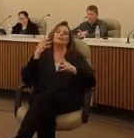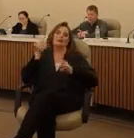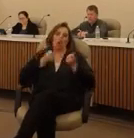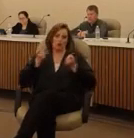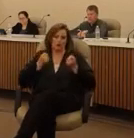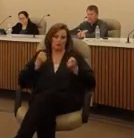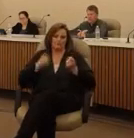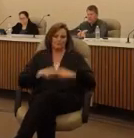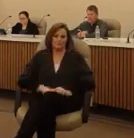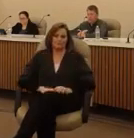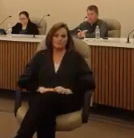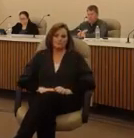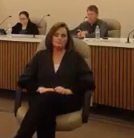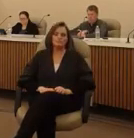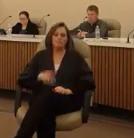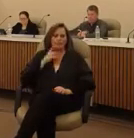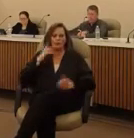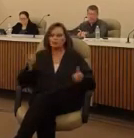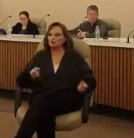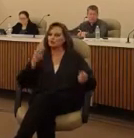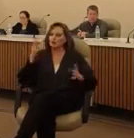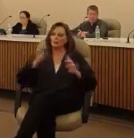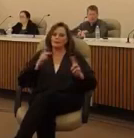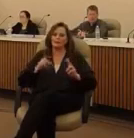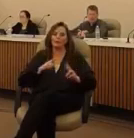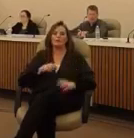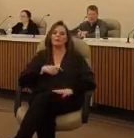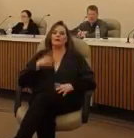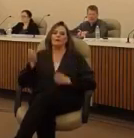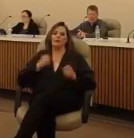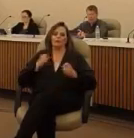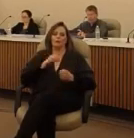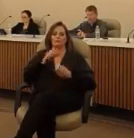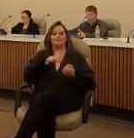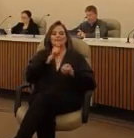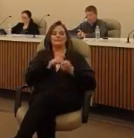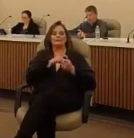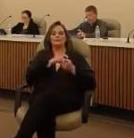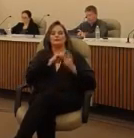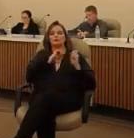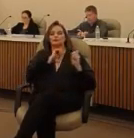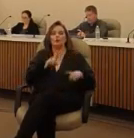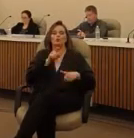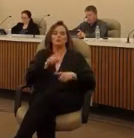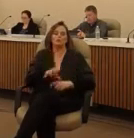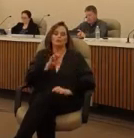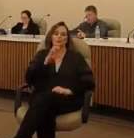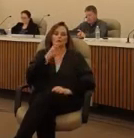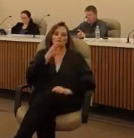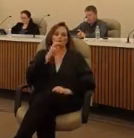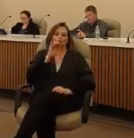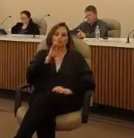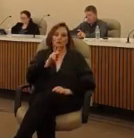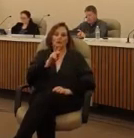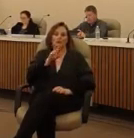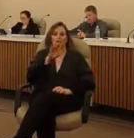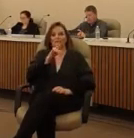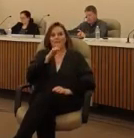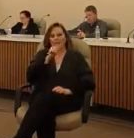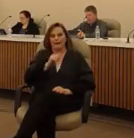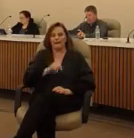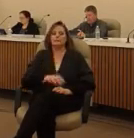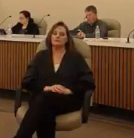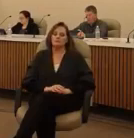traffic. There'll be a lot of people who drive specifically to go to Chick-fil-A, not just stopping in on their way by. Right. And then the last